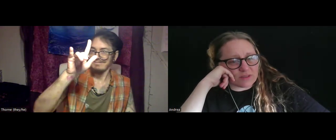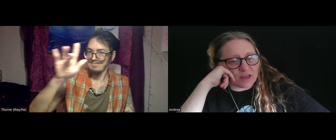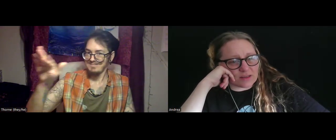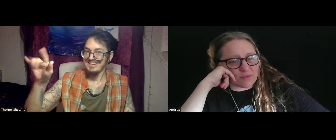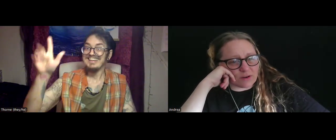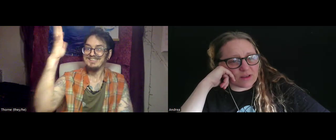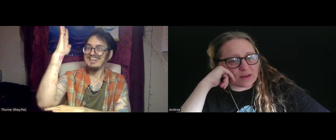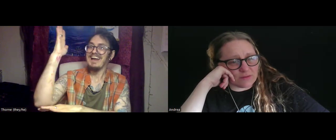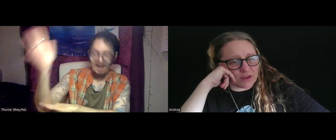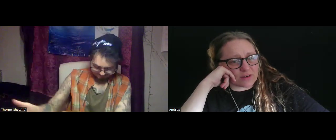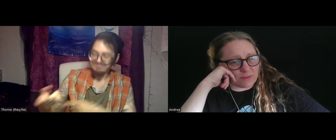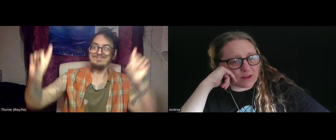saying timber. They had to finger spell it.